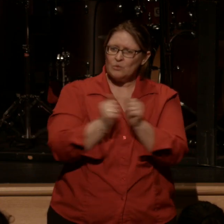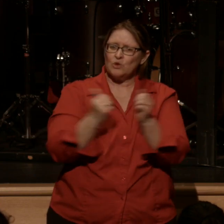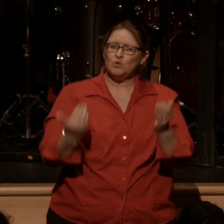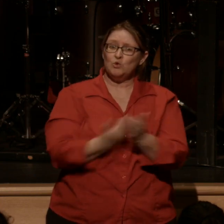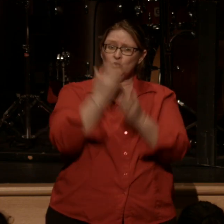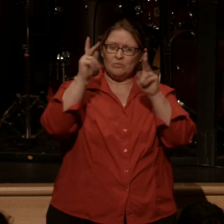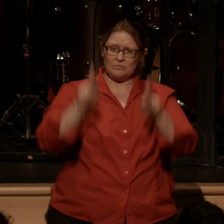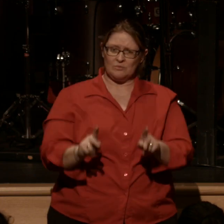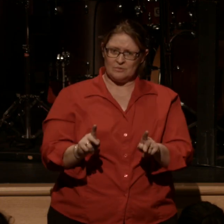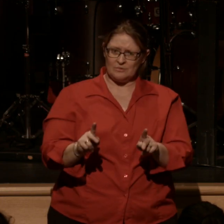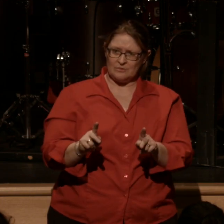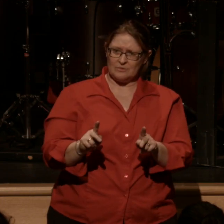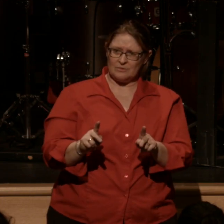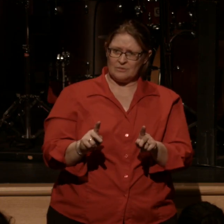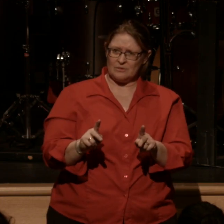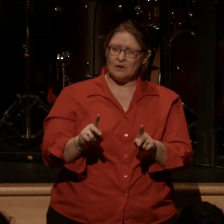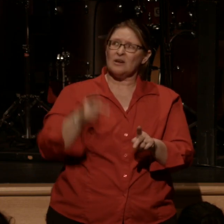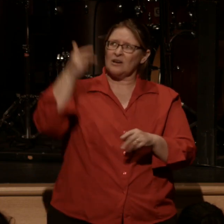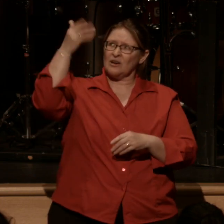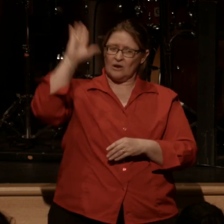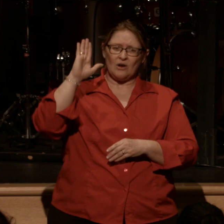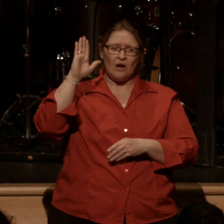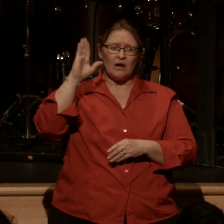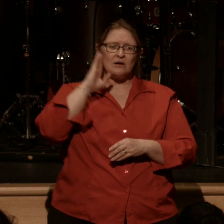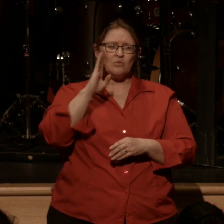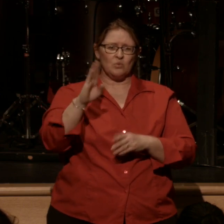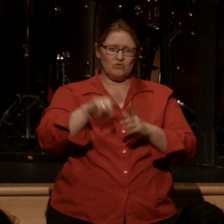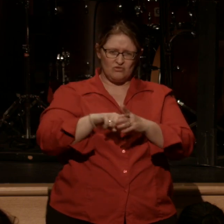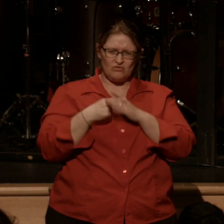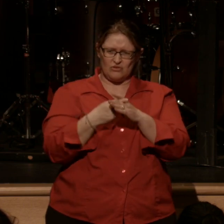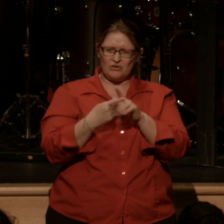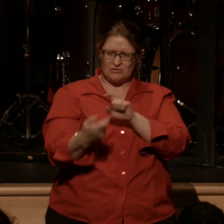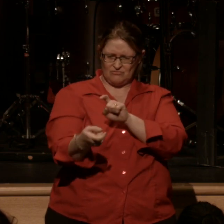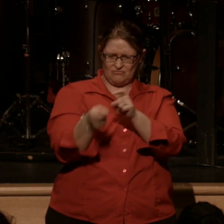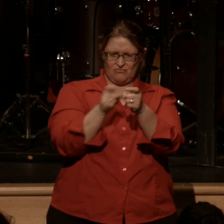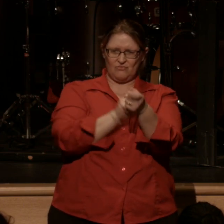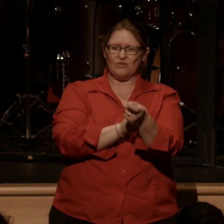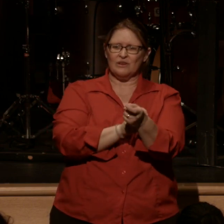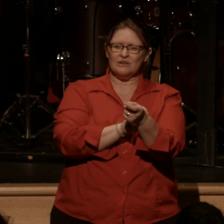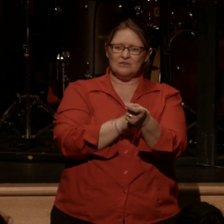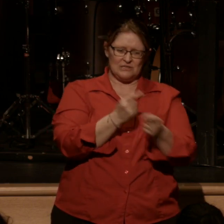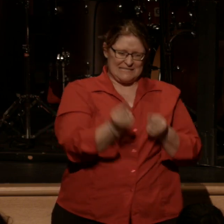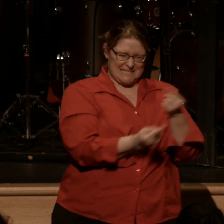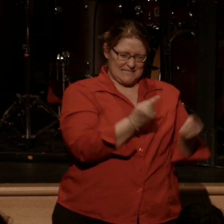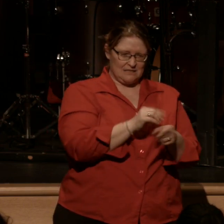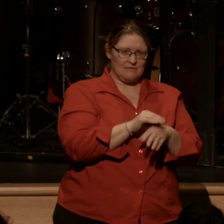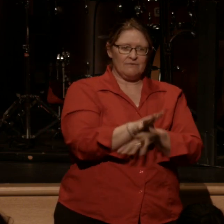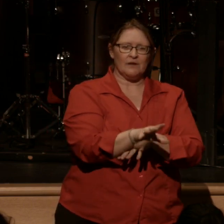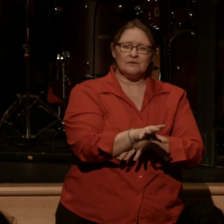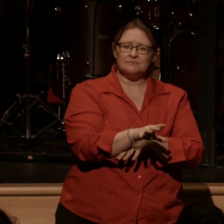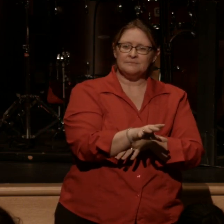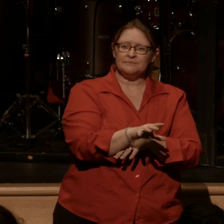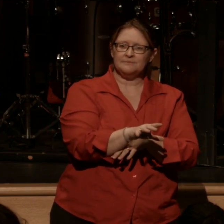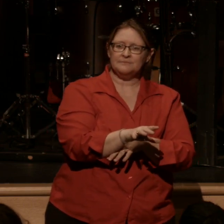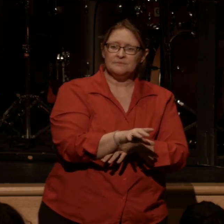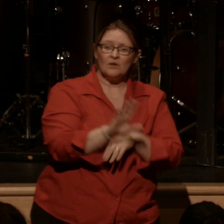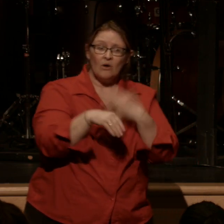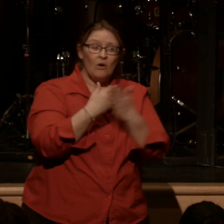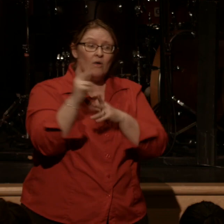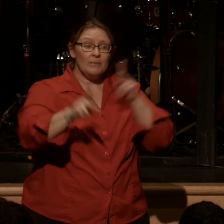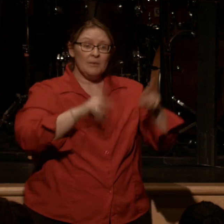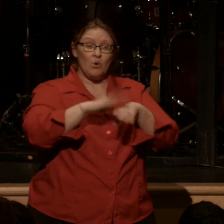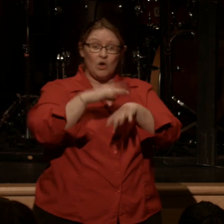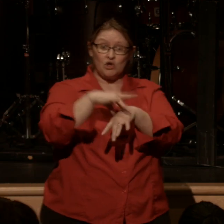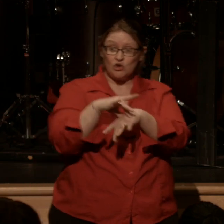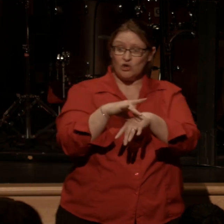new person where God was going to begin to reverse the effects of sin. And as all the peoples of